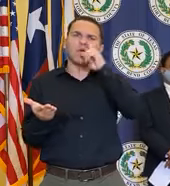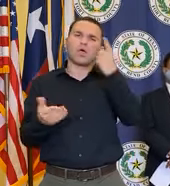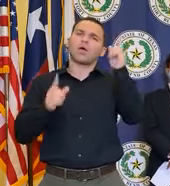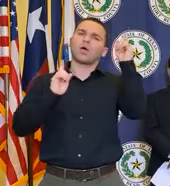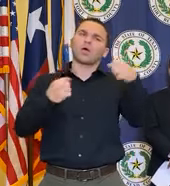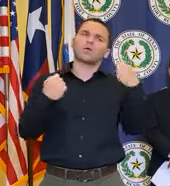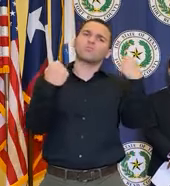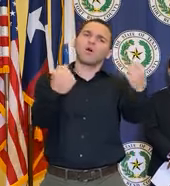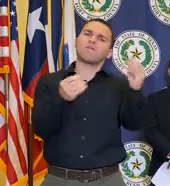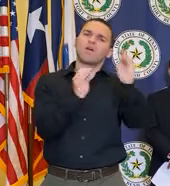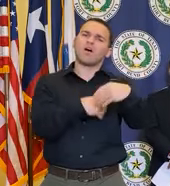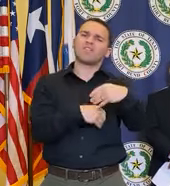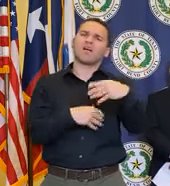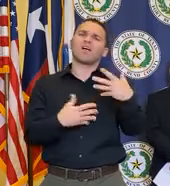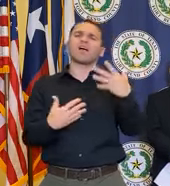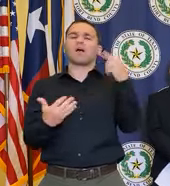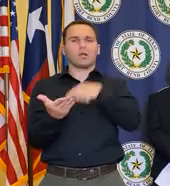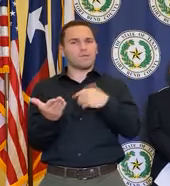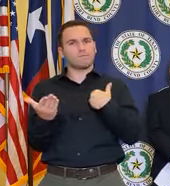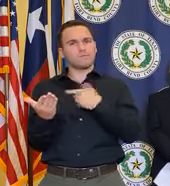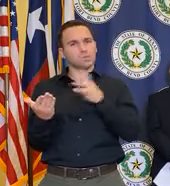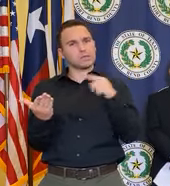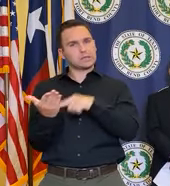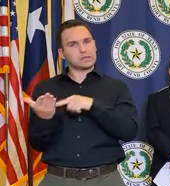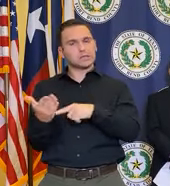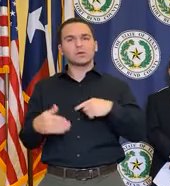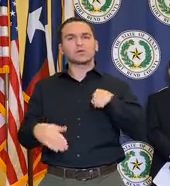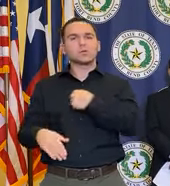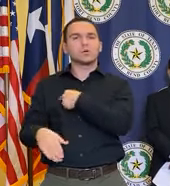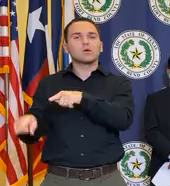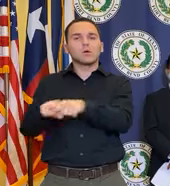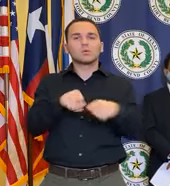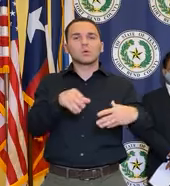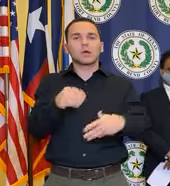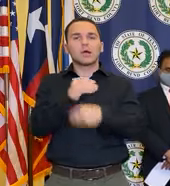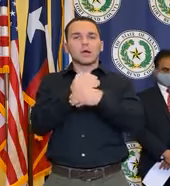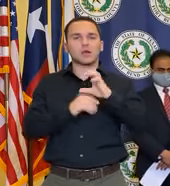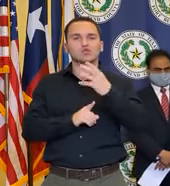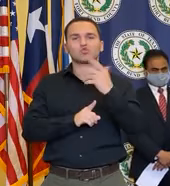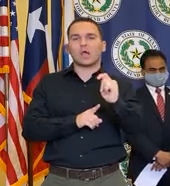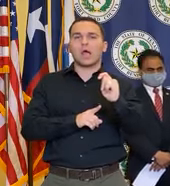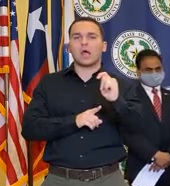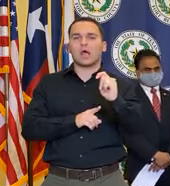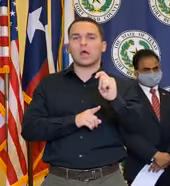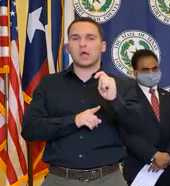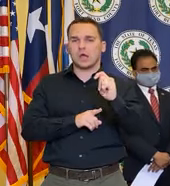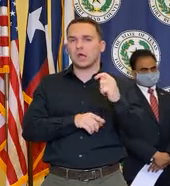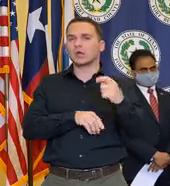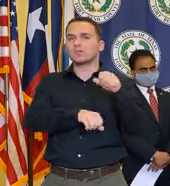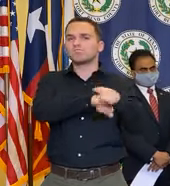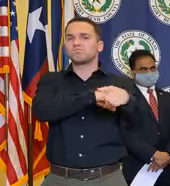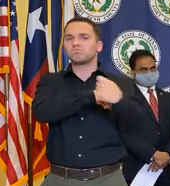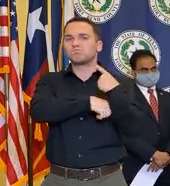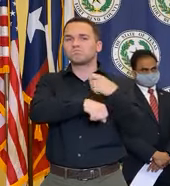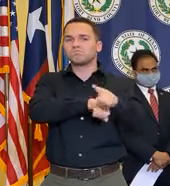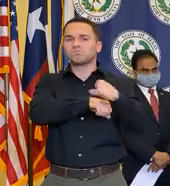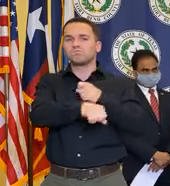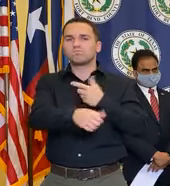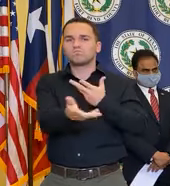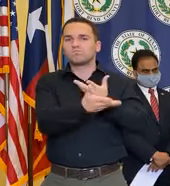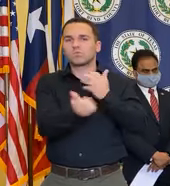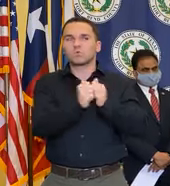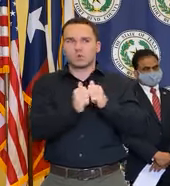Fort Bend County. We've also implemented a chat feature with My FBC Mobile. So this gives residents the ability to chat directly with the